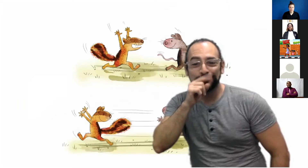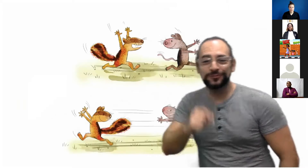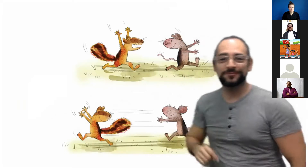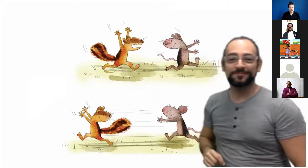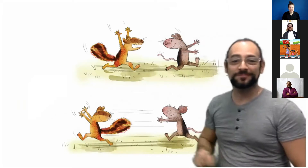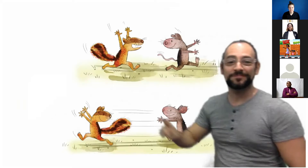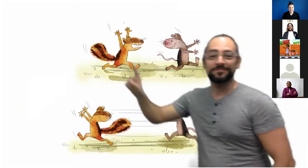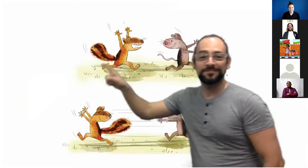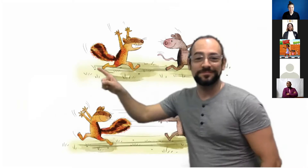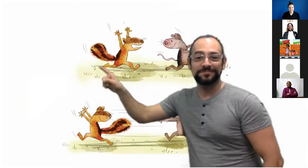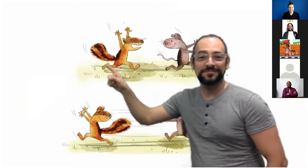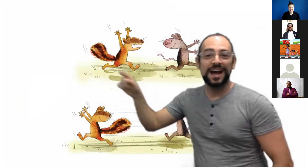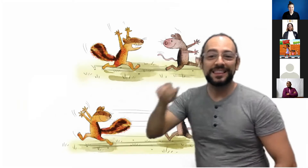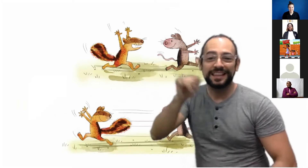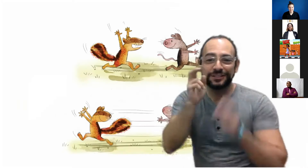Here we have Mouse